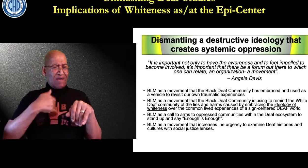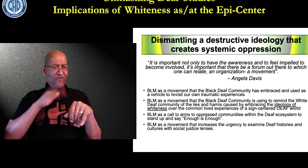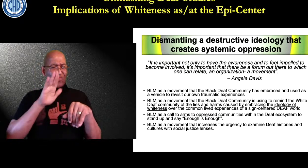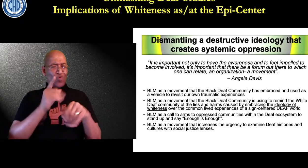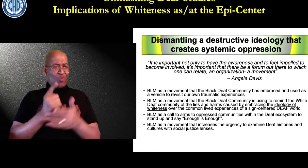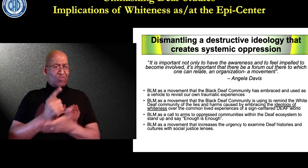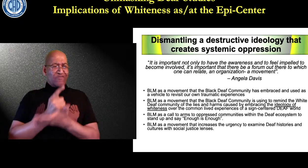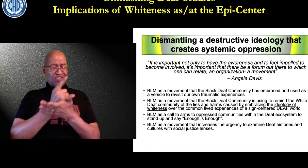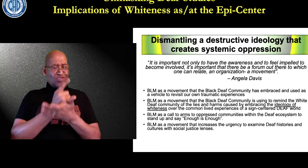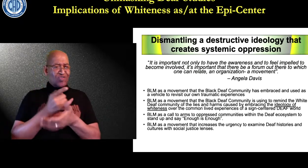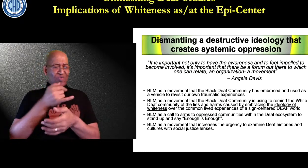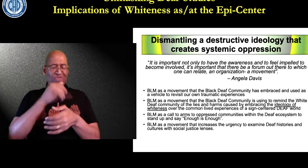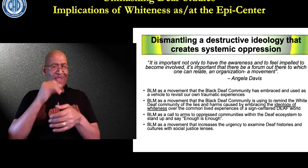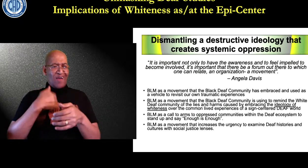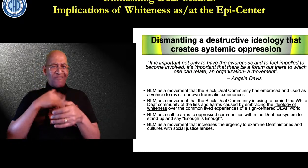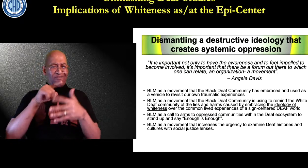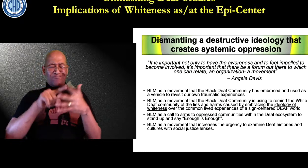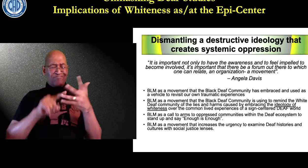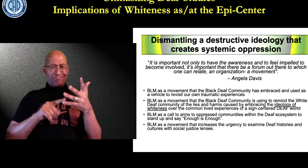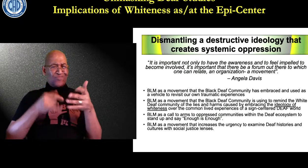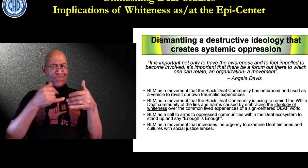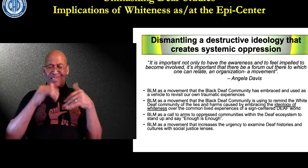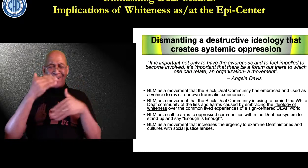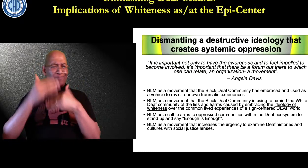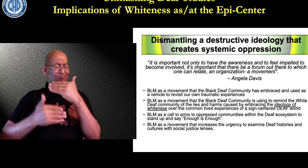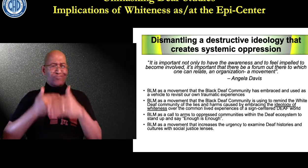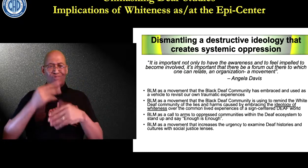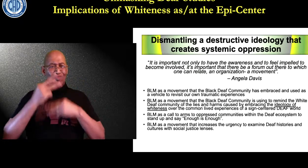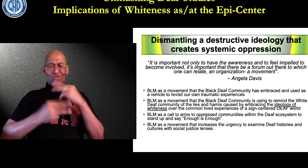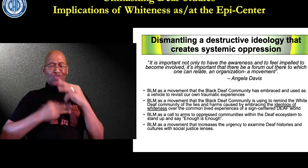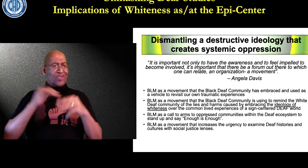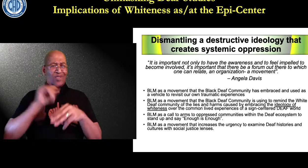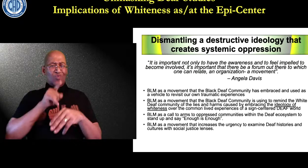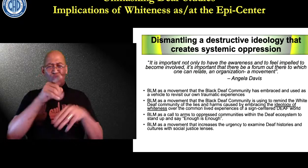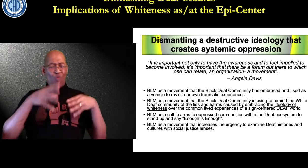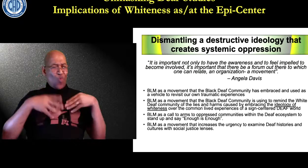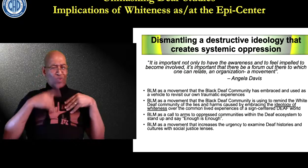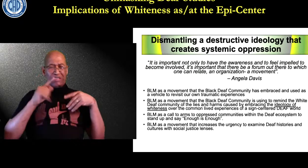as the status quo remains the same.